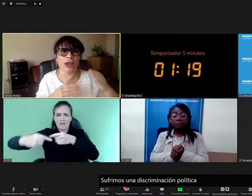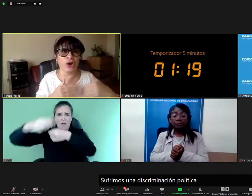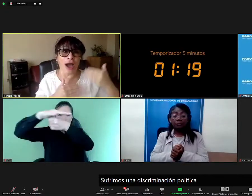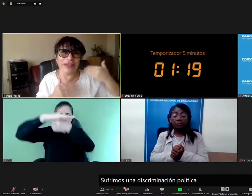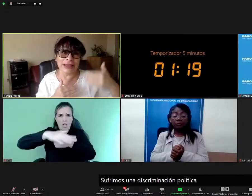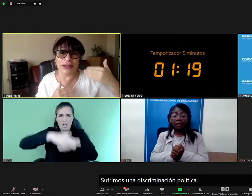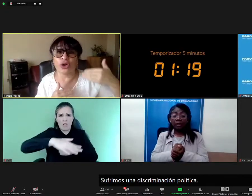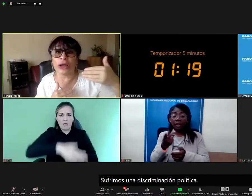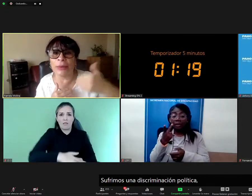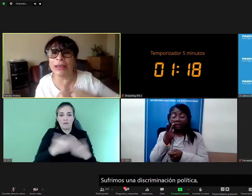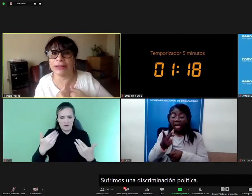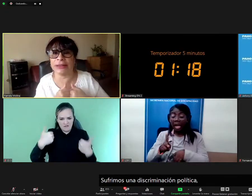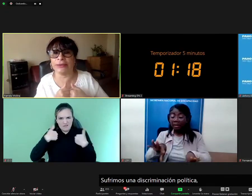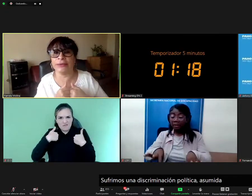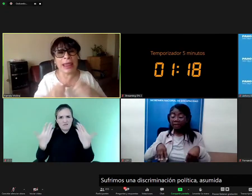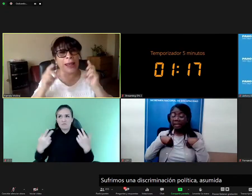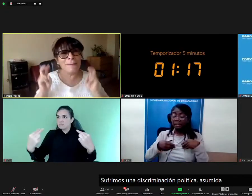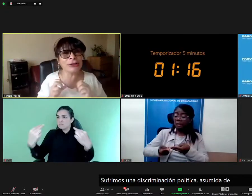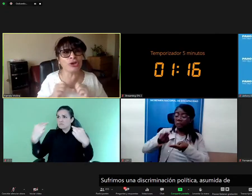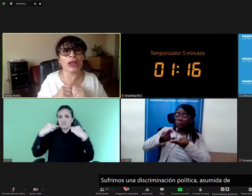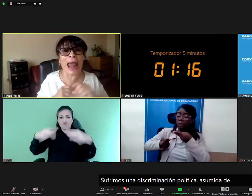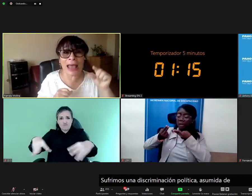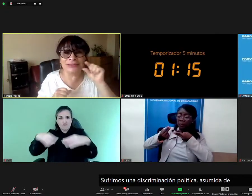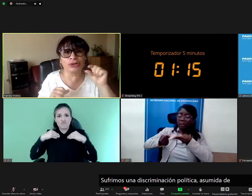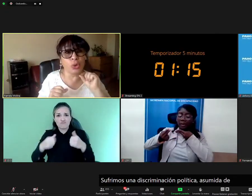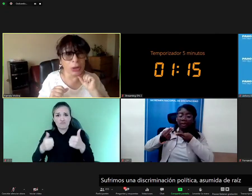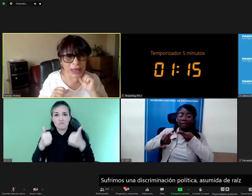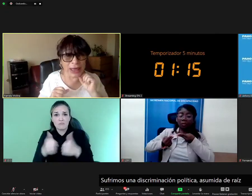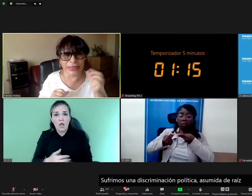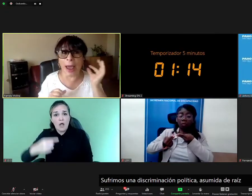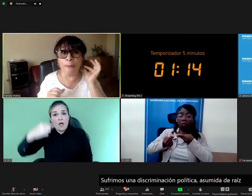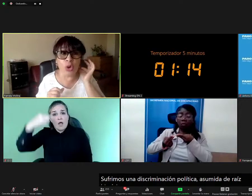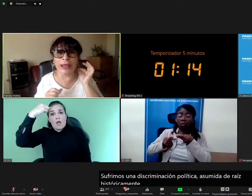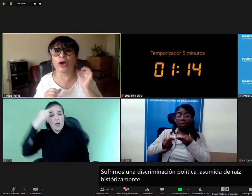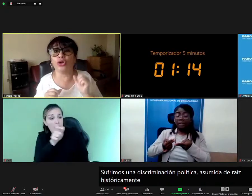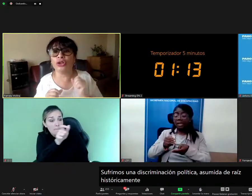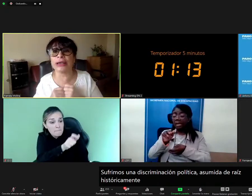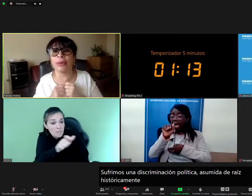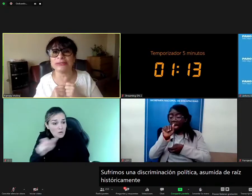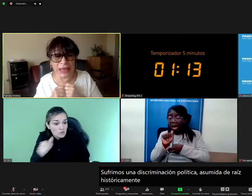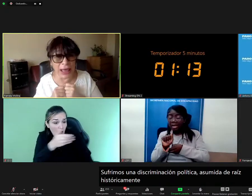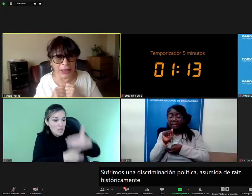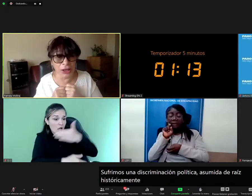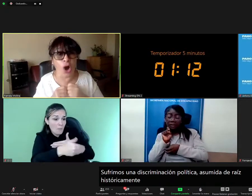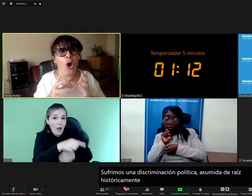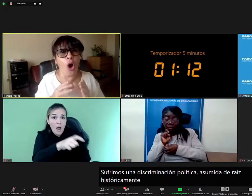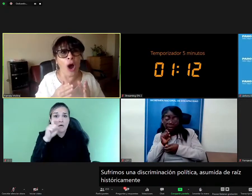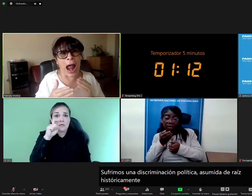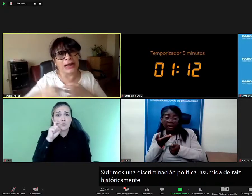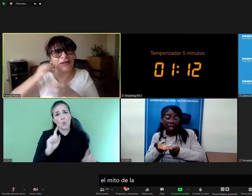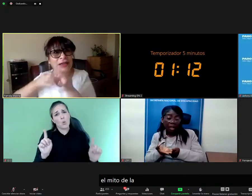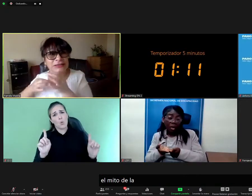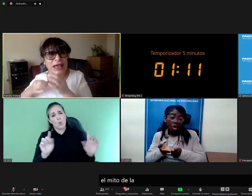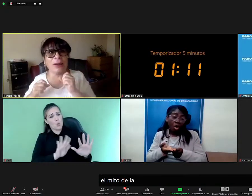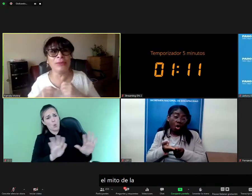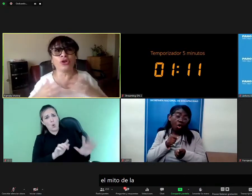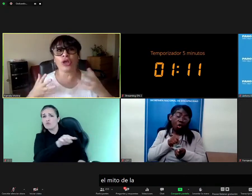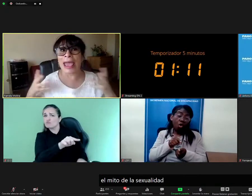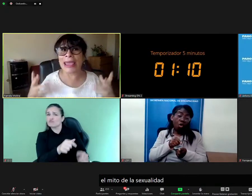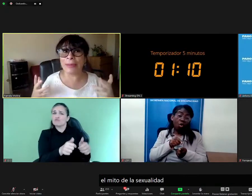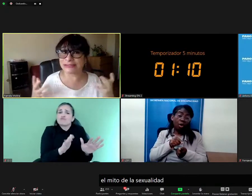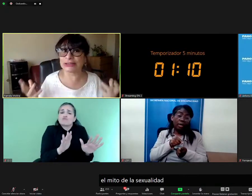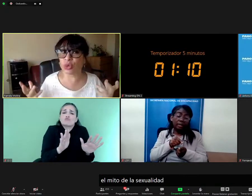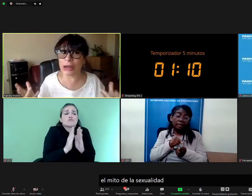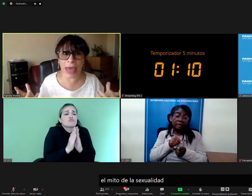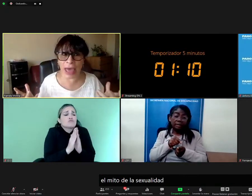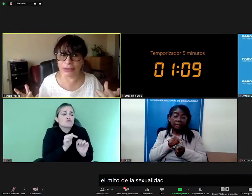we need to take things that are facing us historically there is this myth of